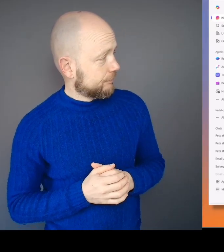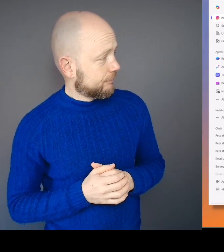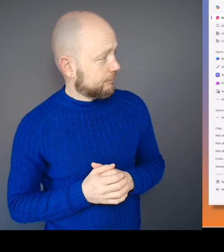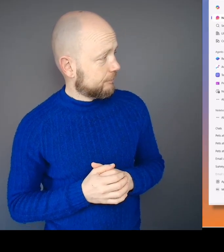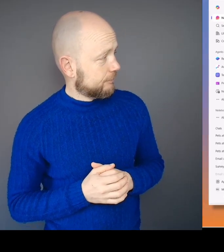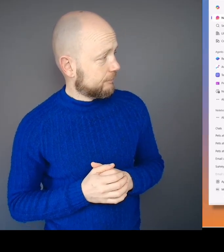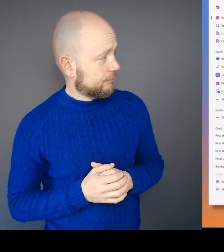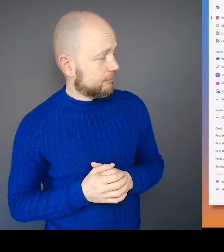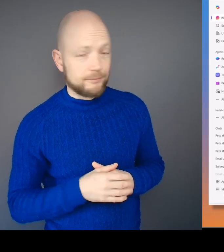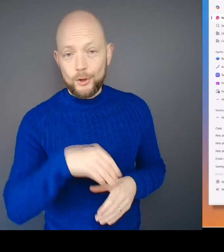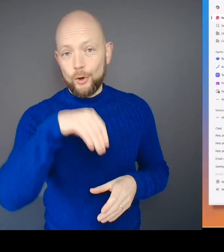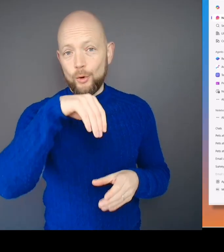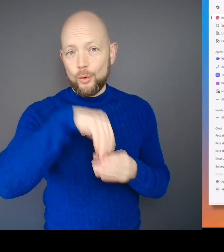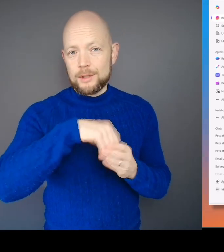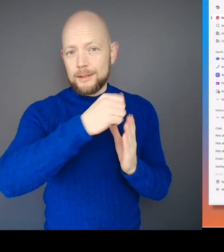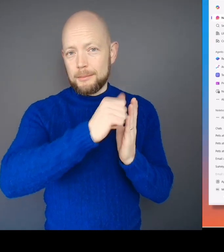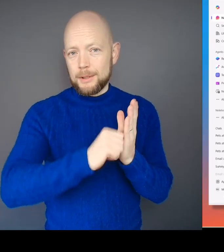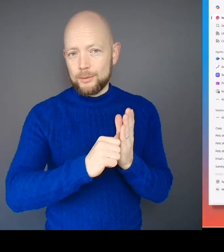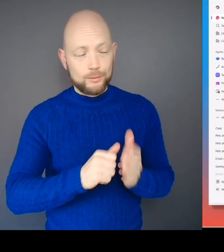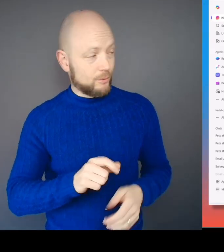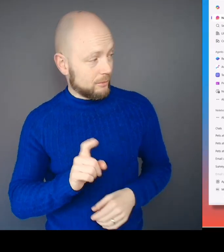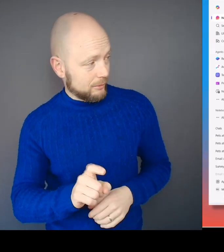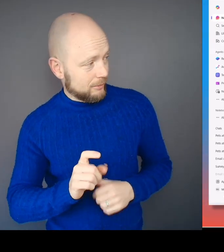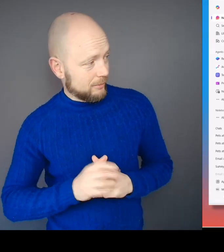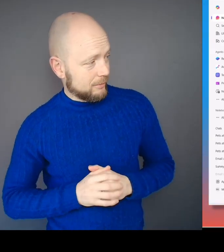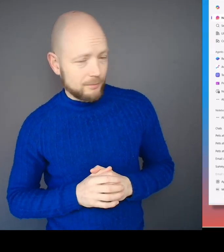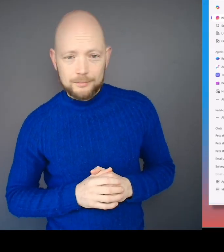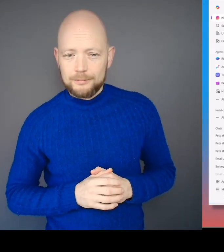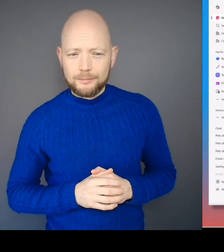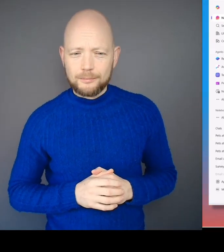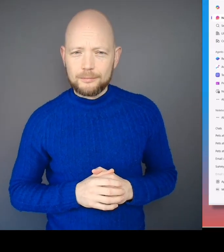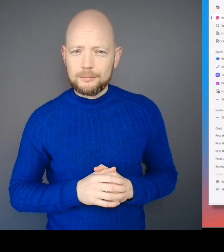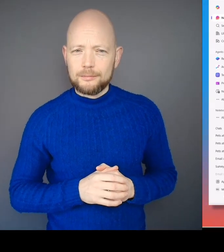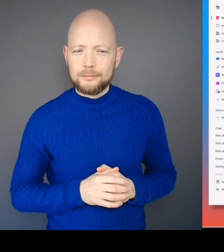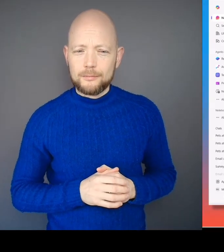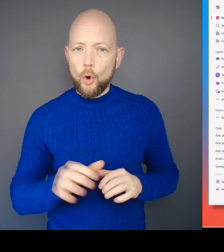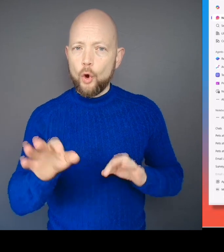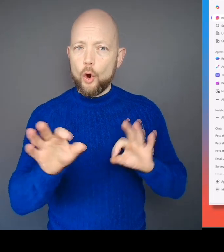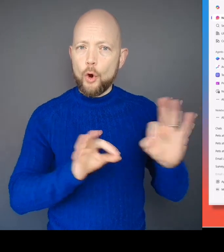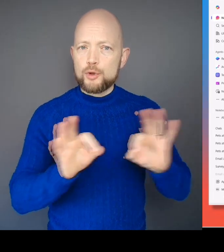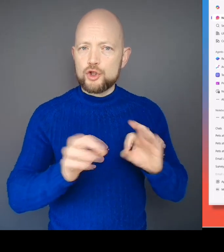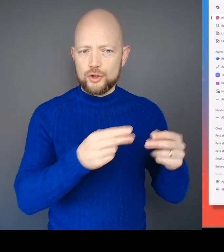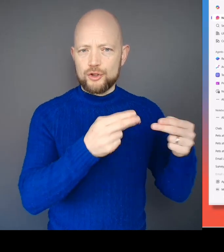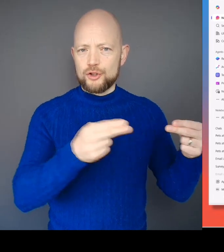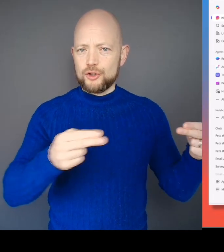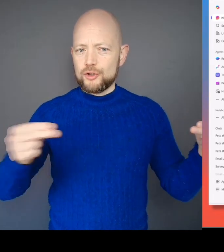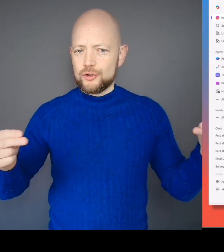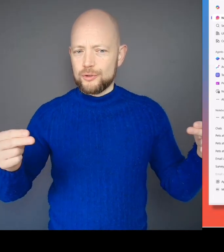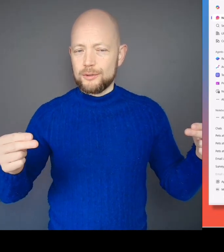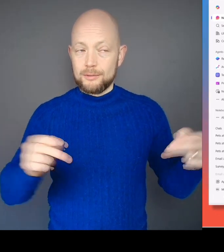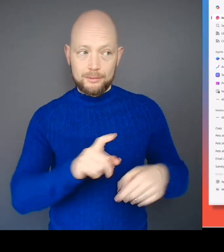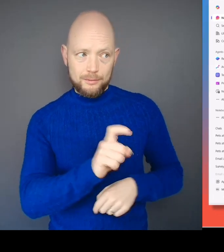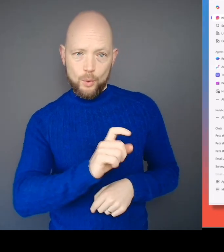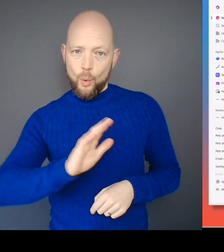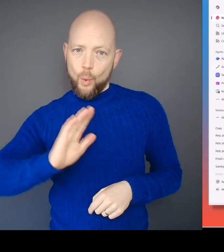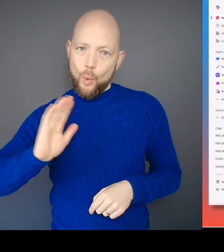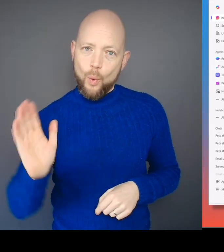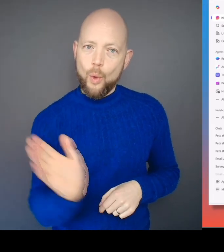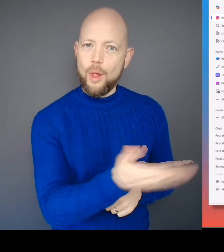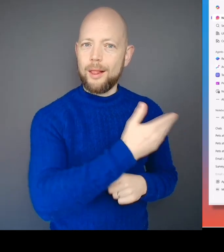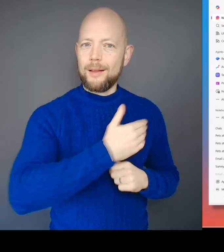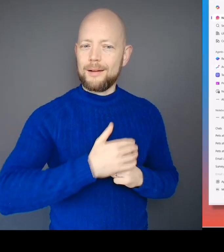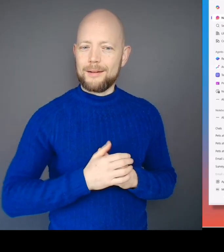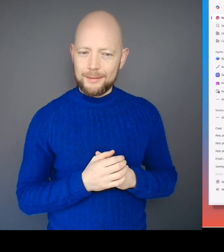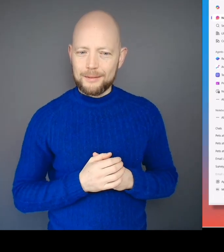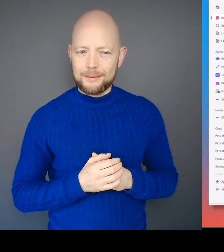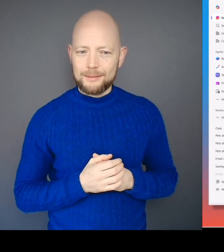where we were before, which is just to this context menu here. Now you'll see that we've got filters here. This is showing me all. So what